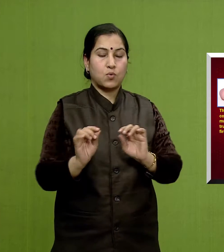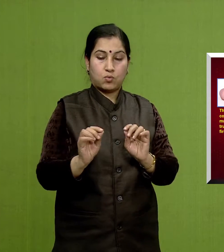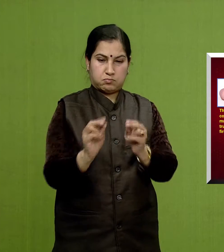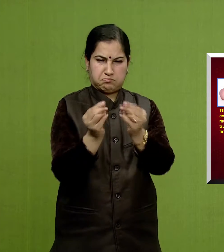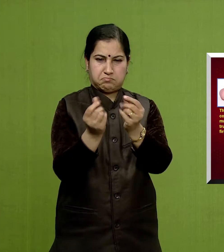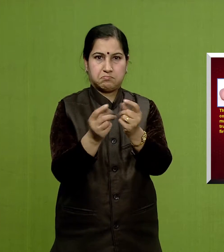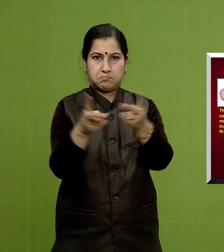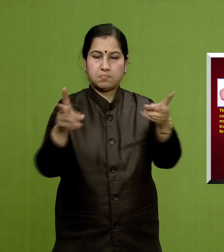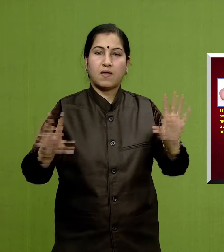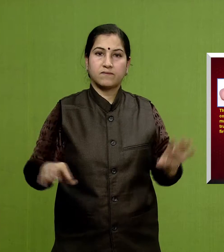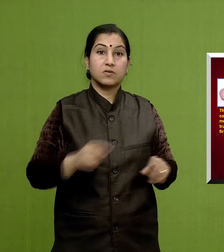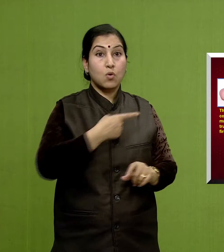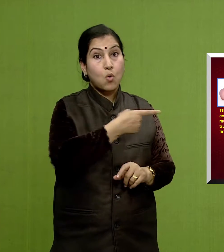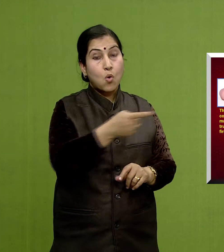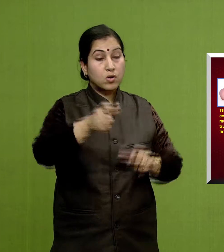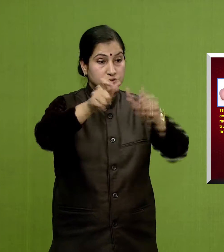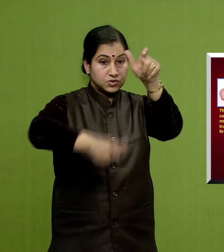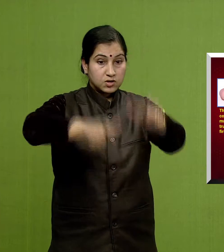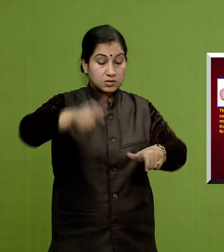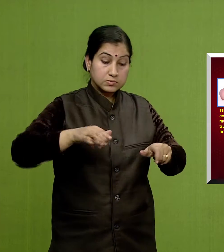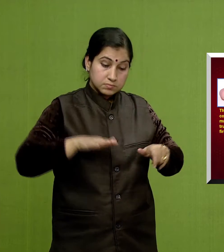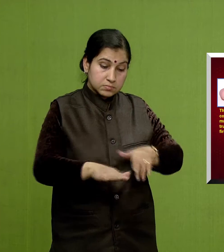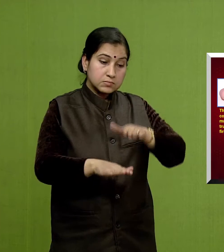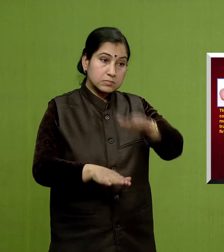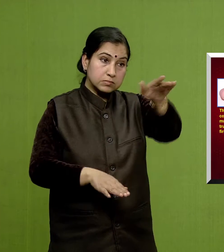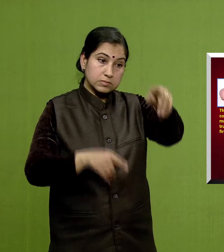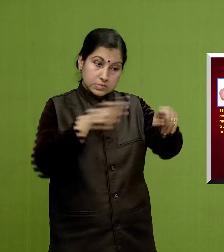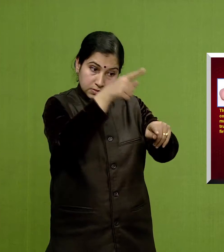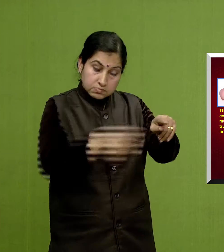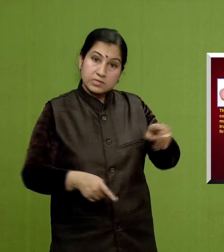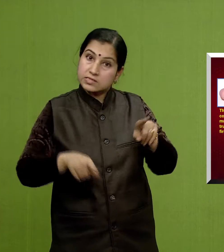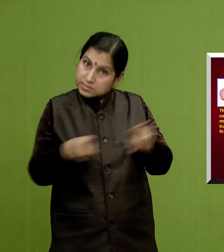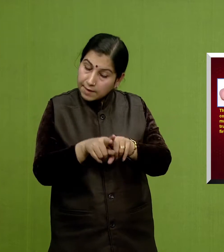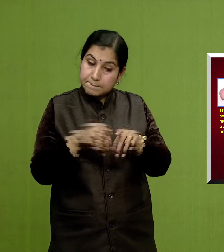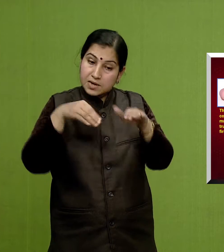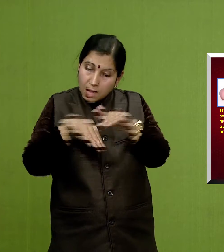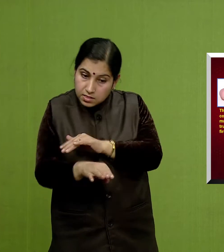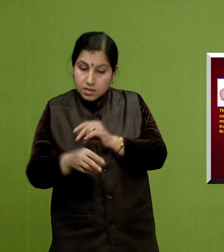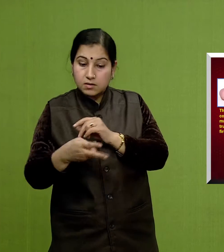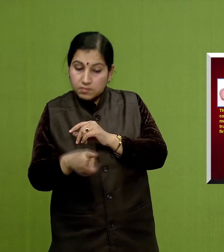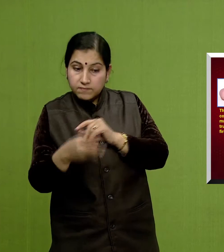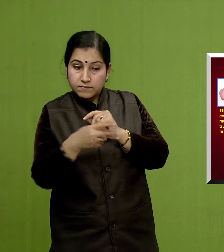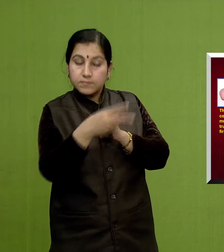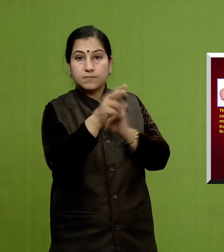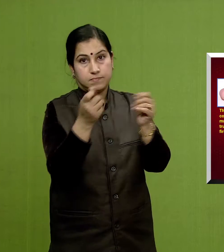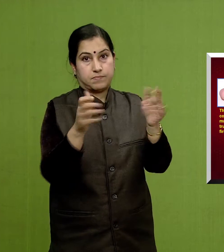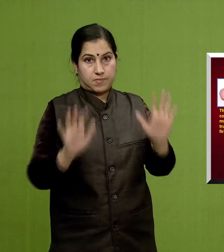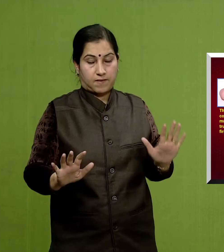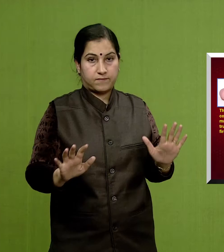All children pass through these stages of development at or around the